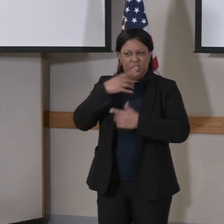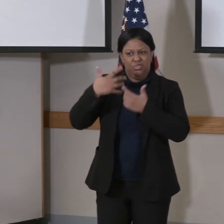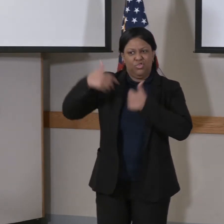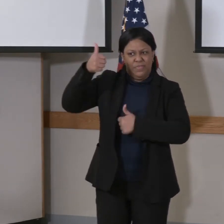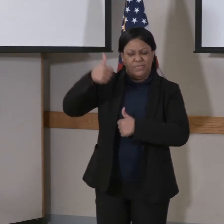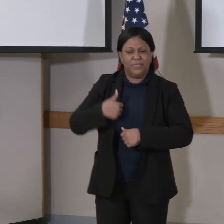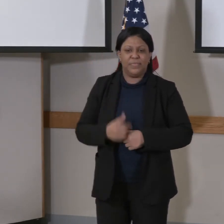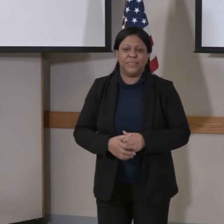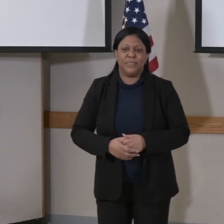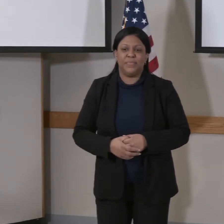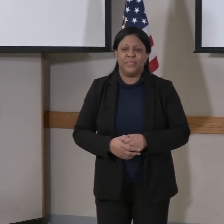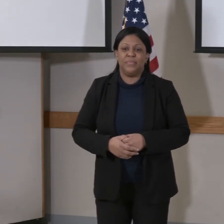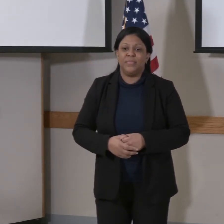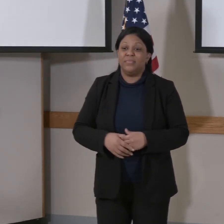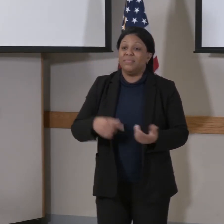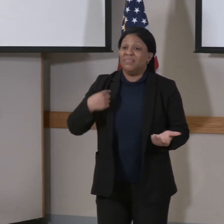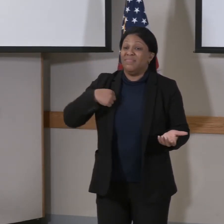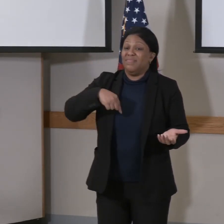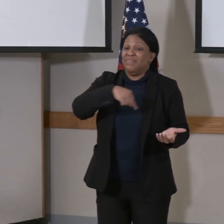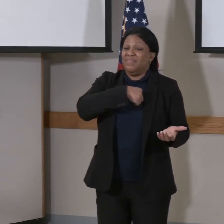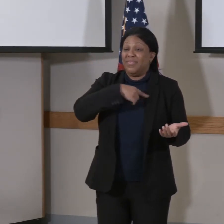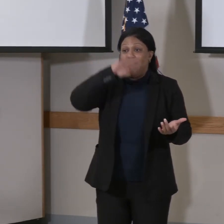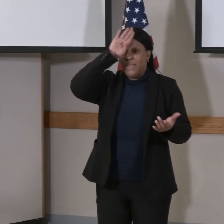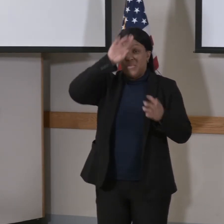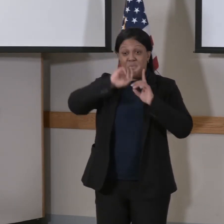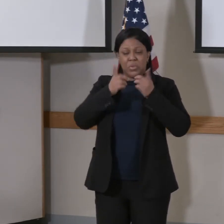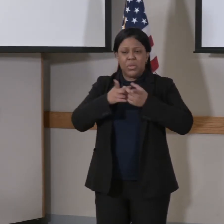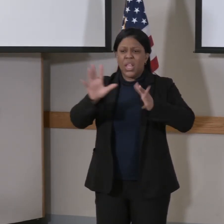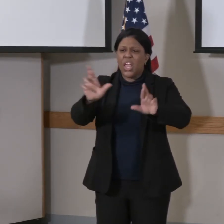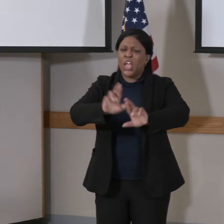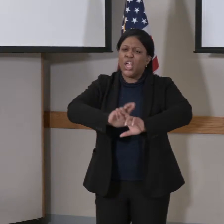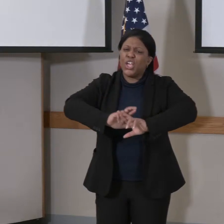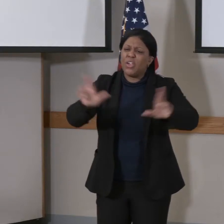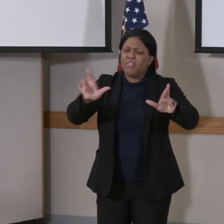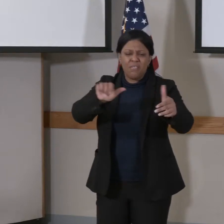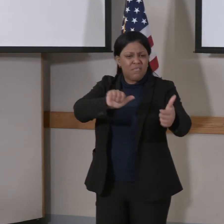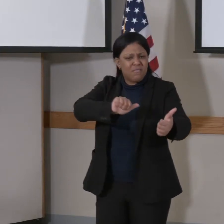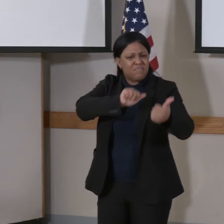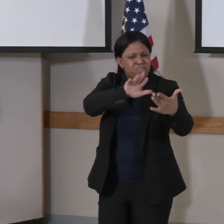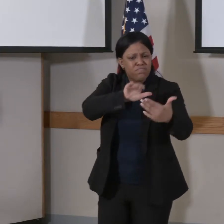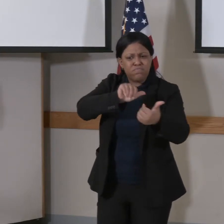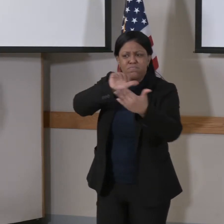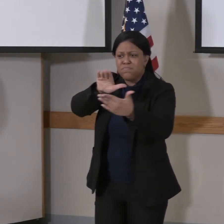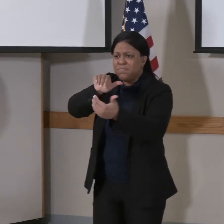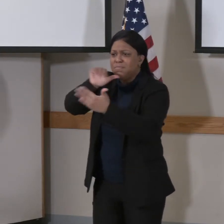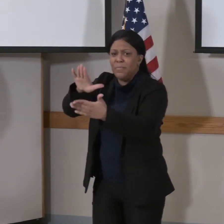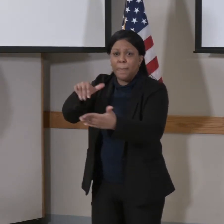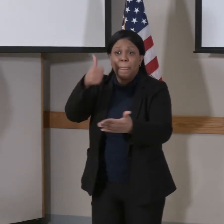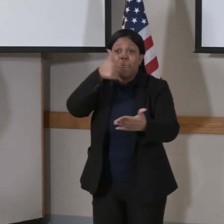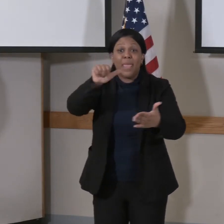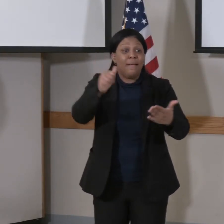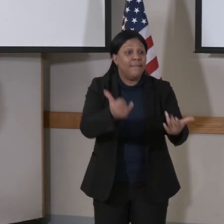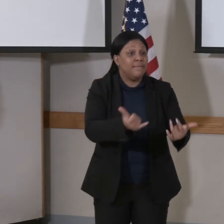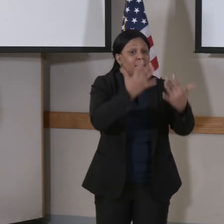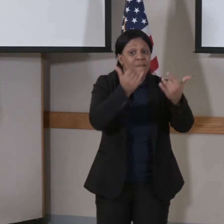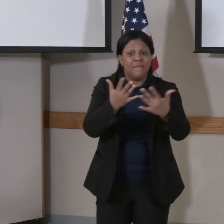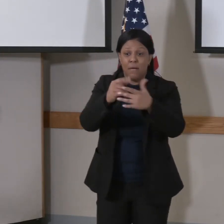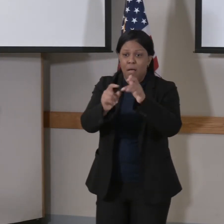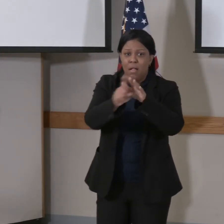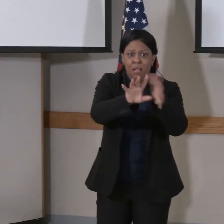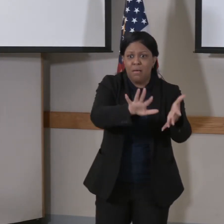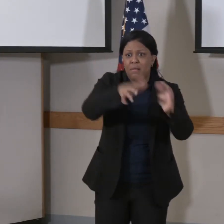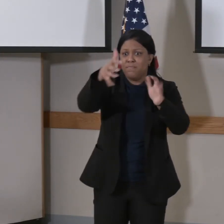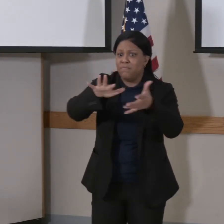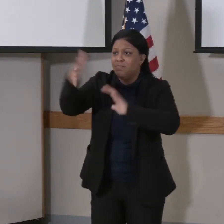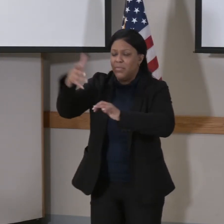up as a part of the Derek Chauvin trials and any civil unrest that may happen. Our mission is to